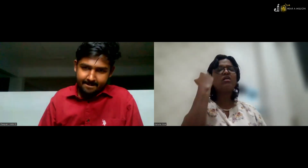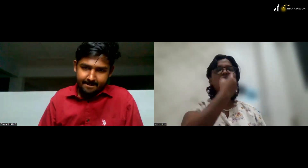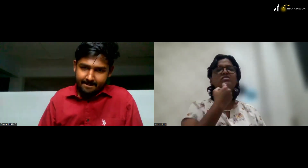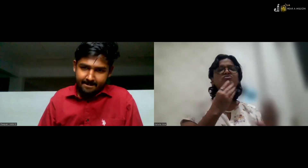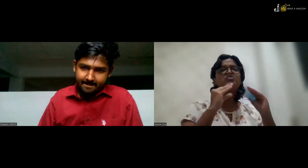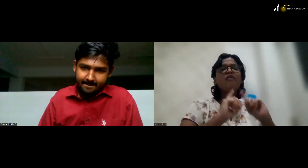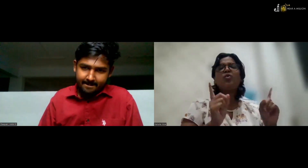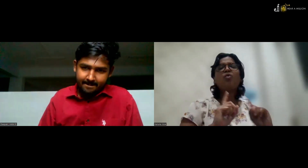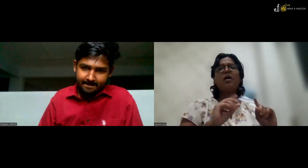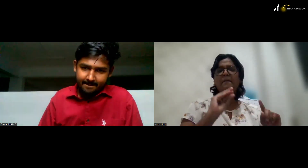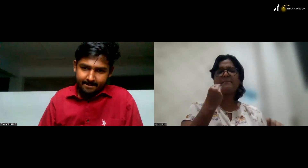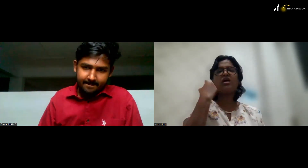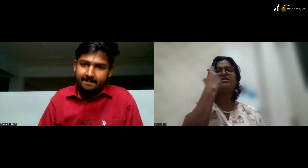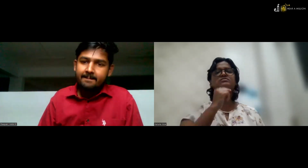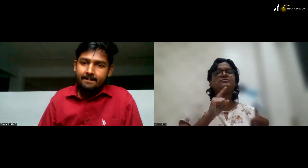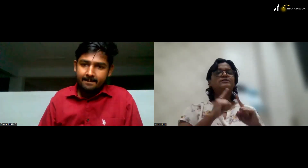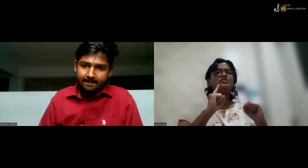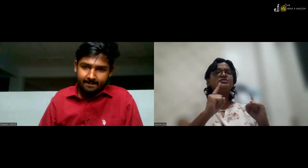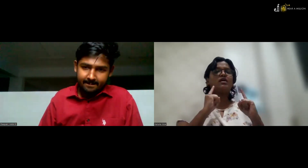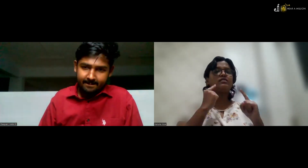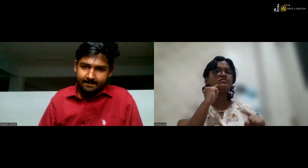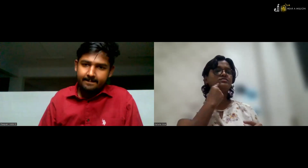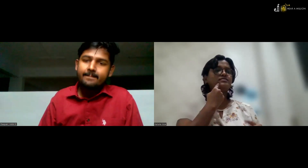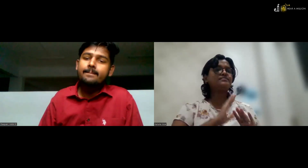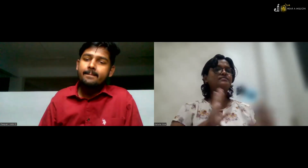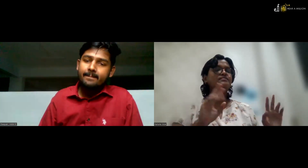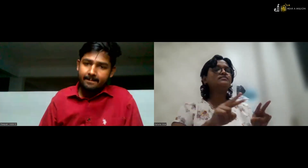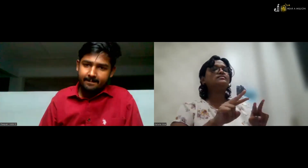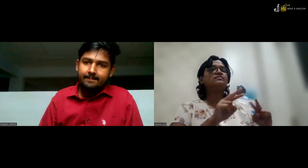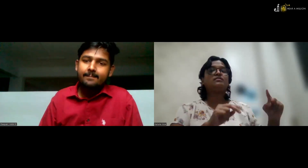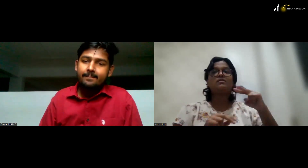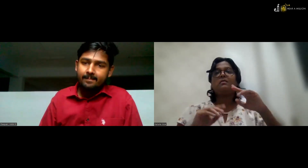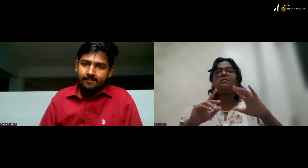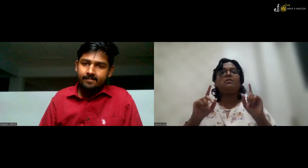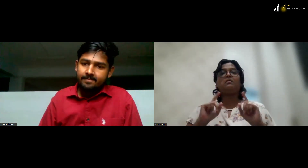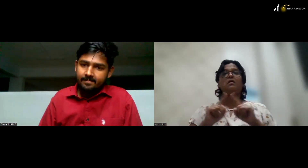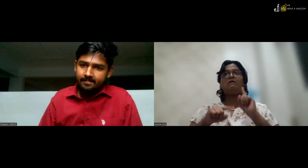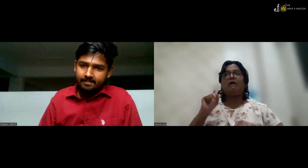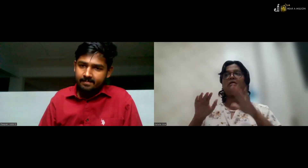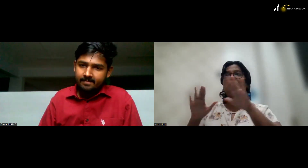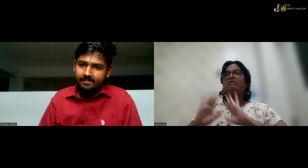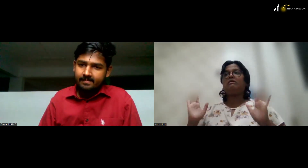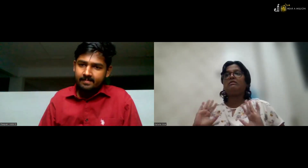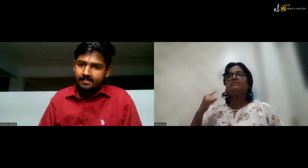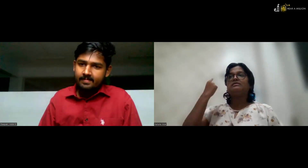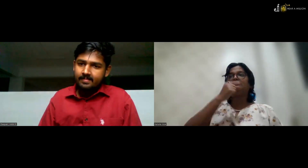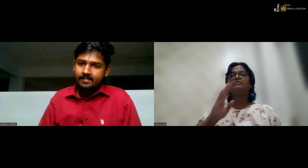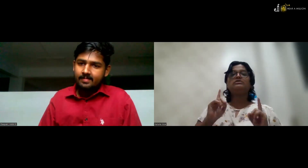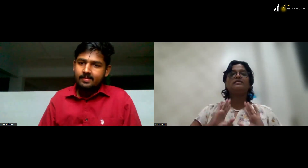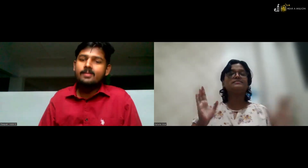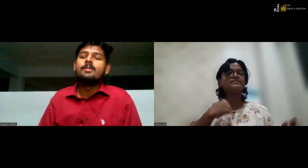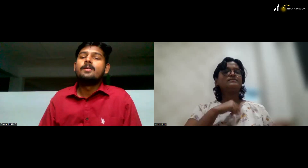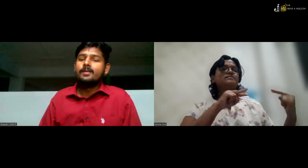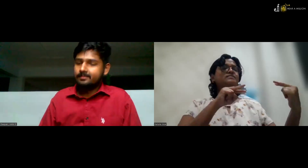so I understood that we should have a fair space where people would see that she's a